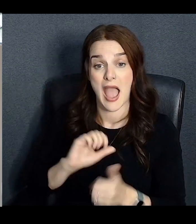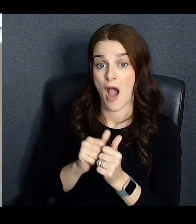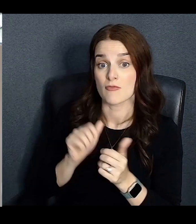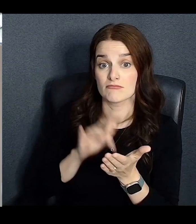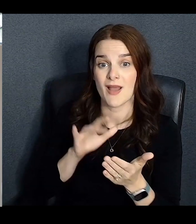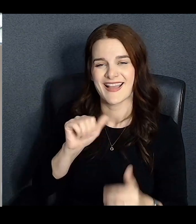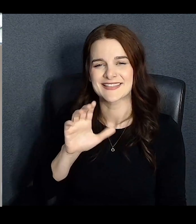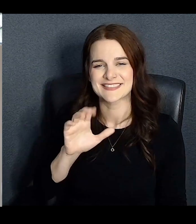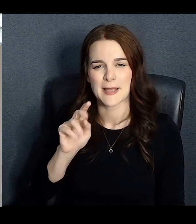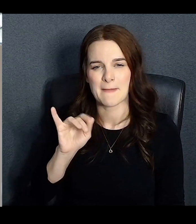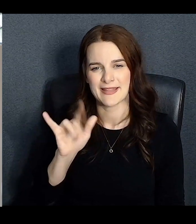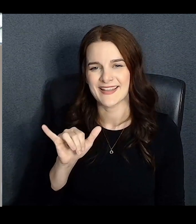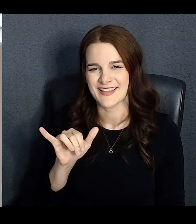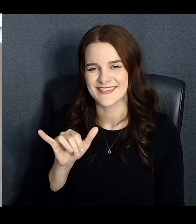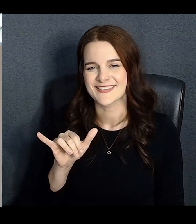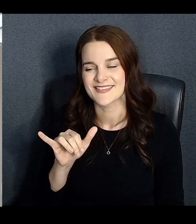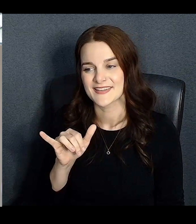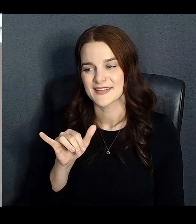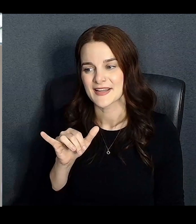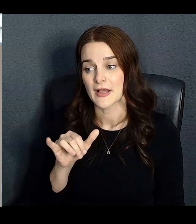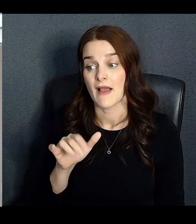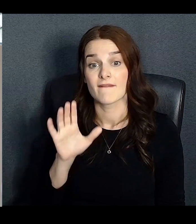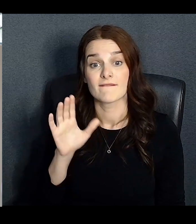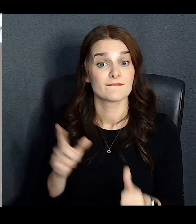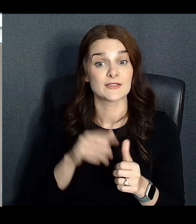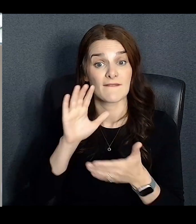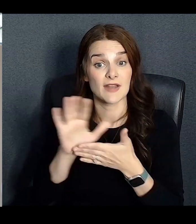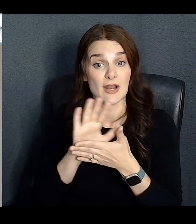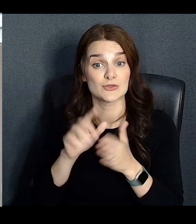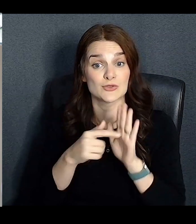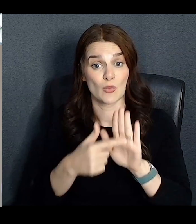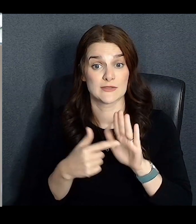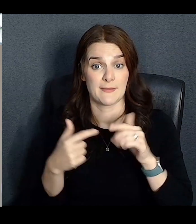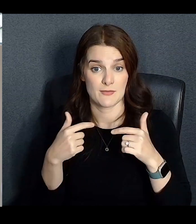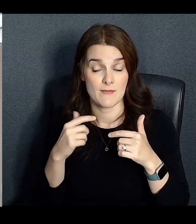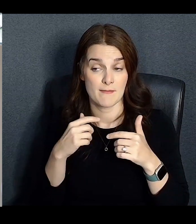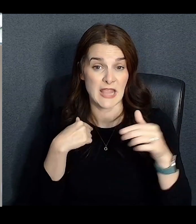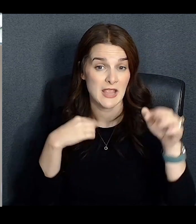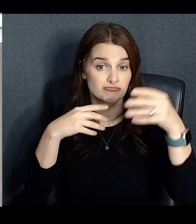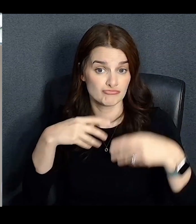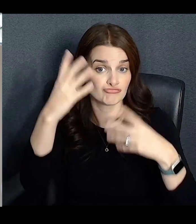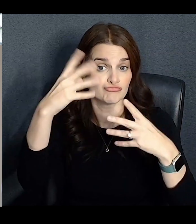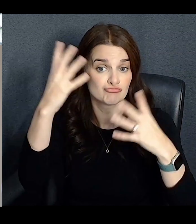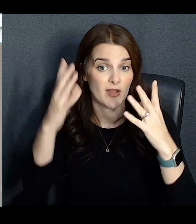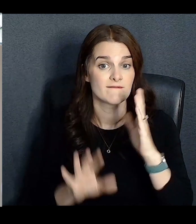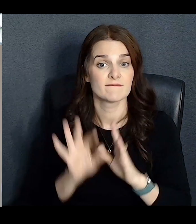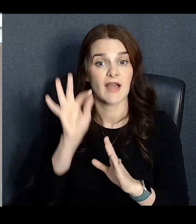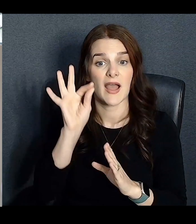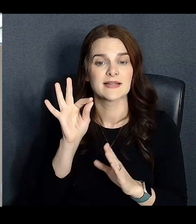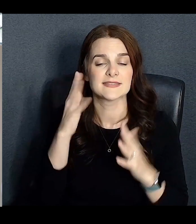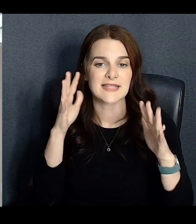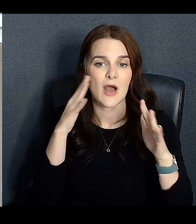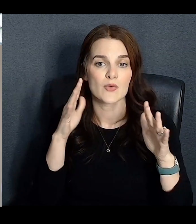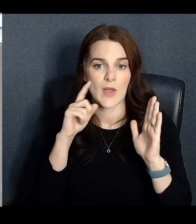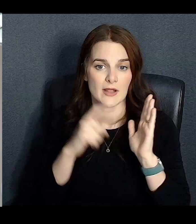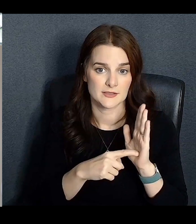is in accessibility. So this first video will show you what it looks like. It's just me scrolling through sound recognition. If you want to start that